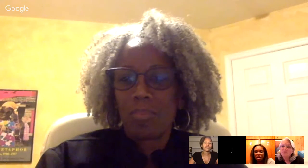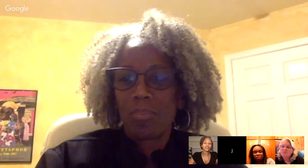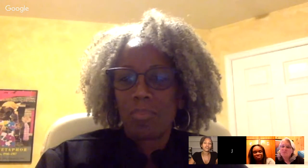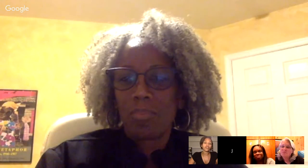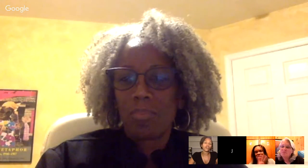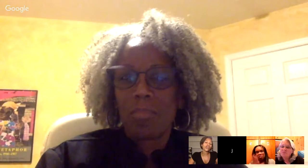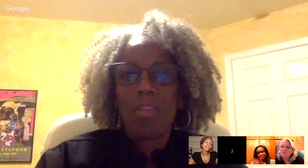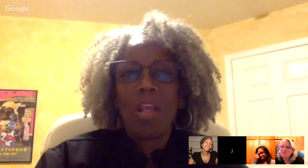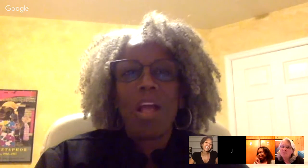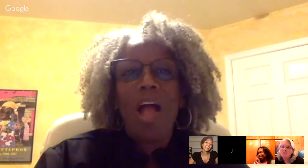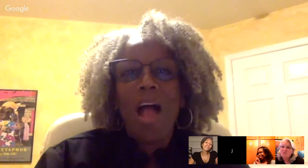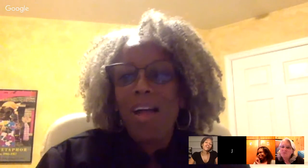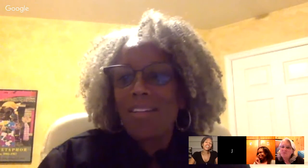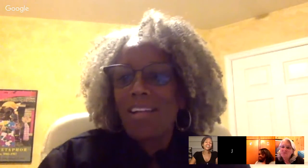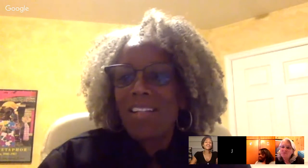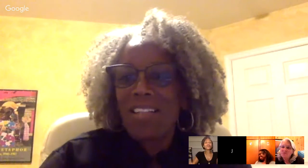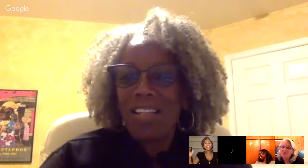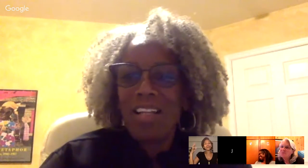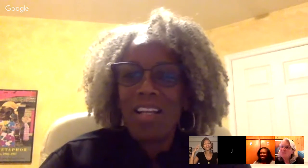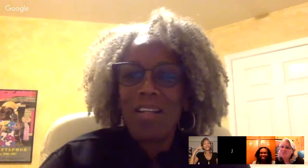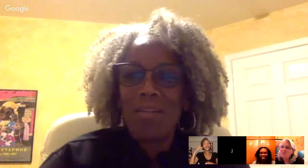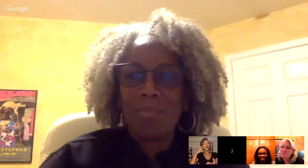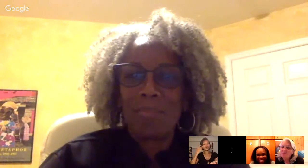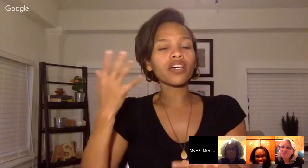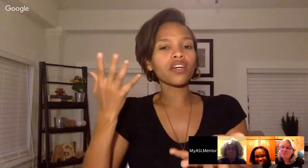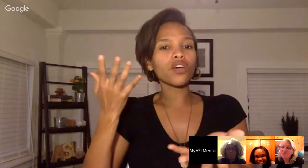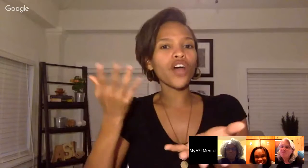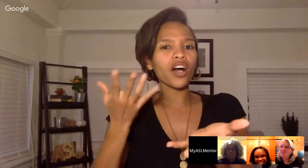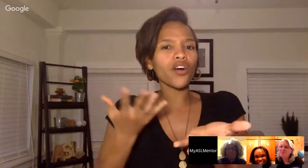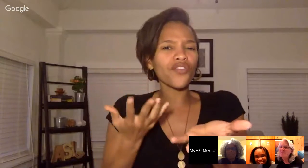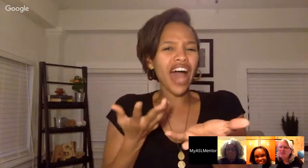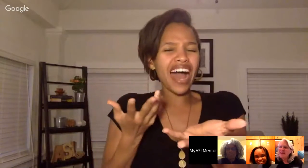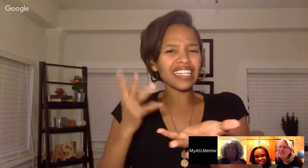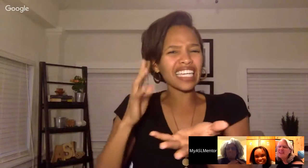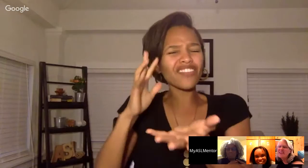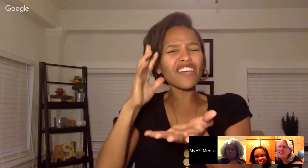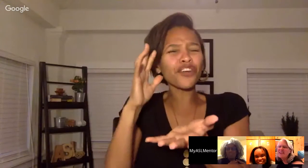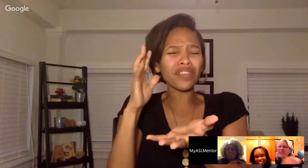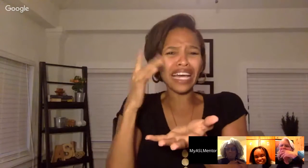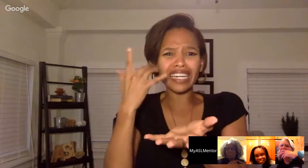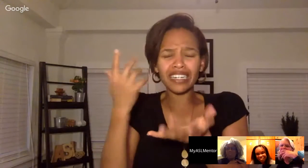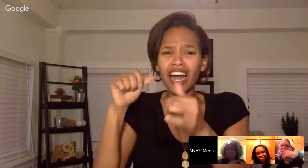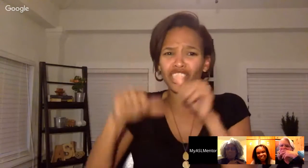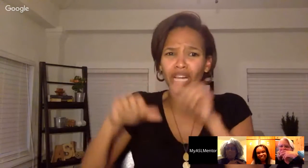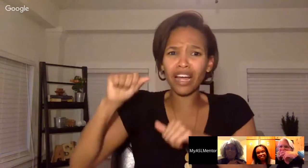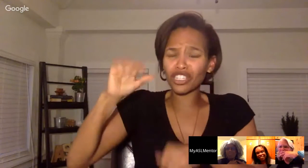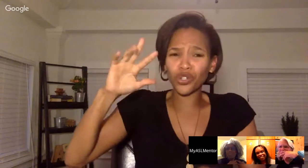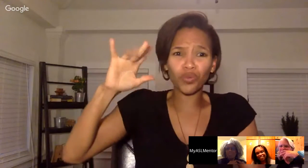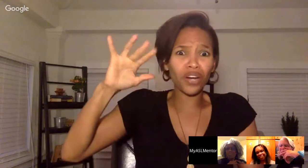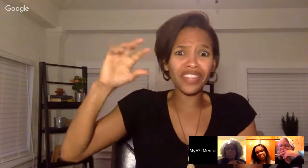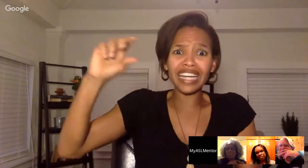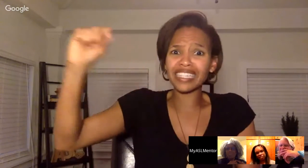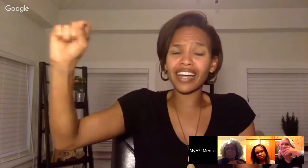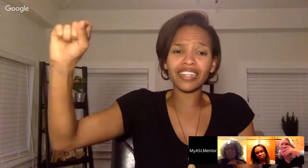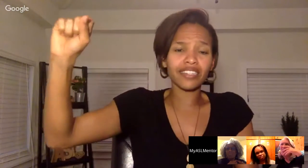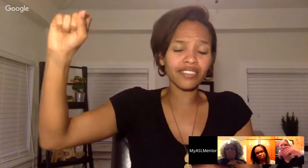Oh. Even without knowing that even if you're like, gosh, I'm not sure what that sign